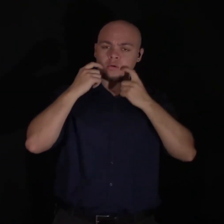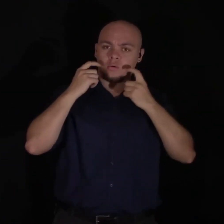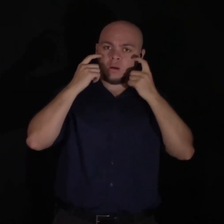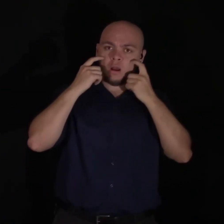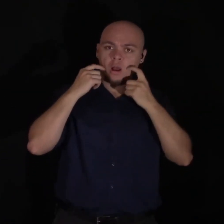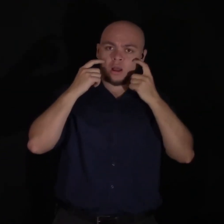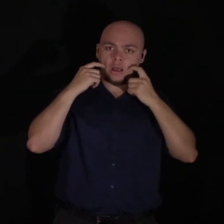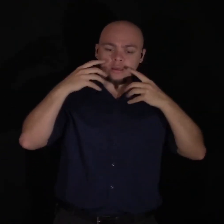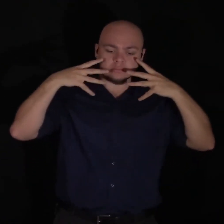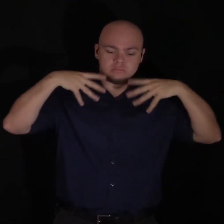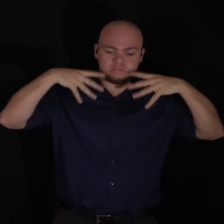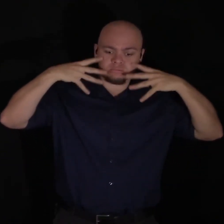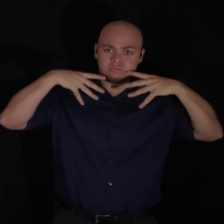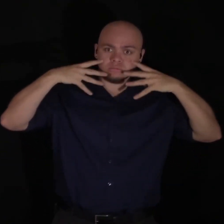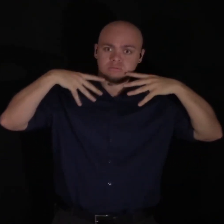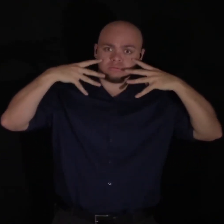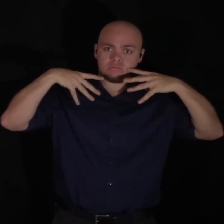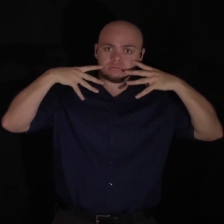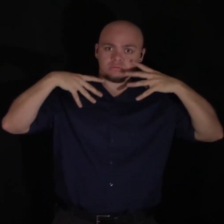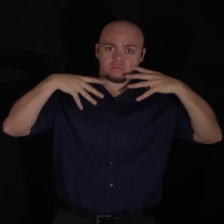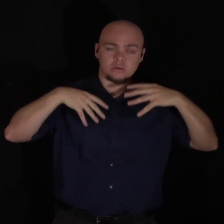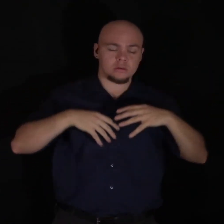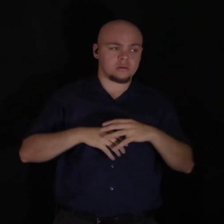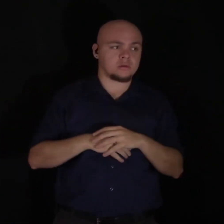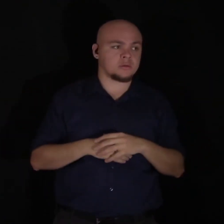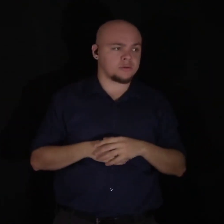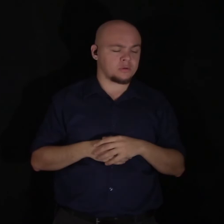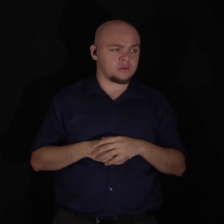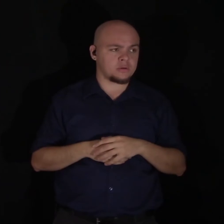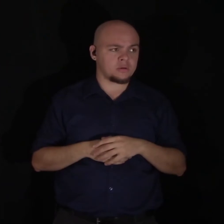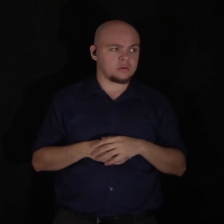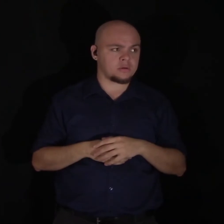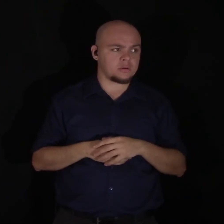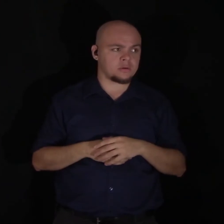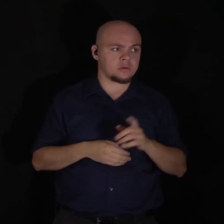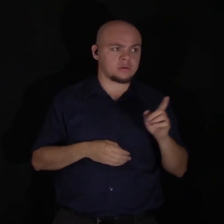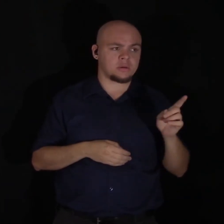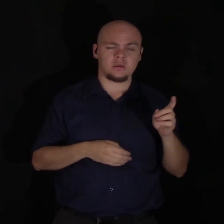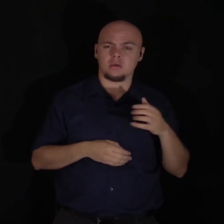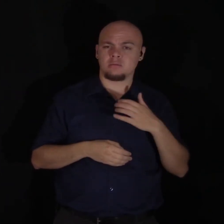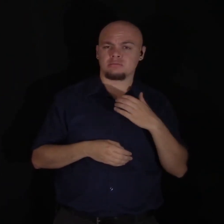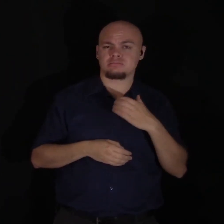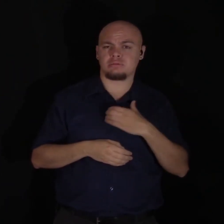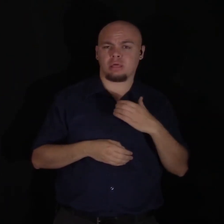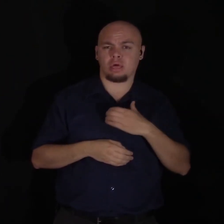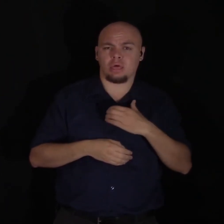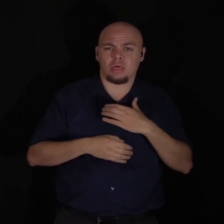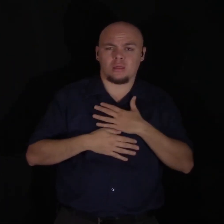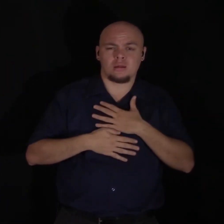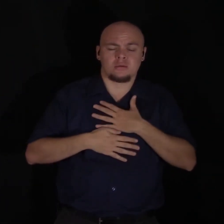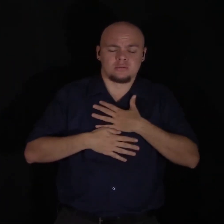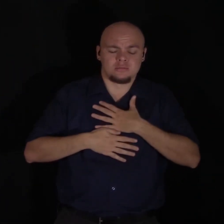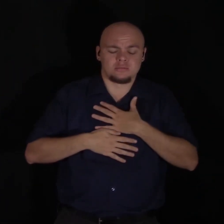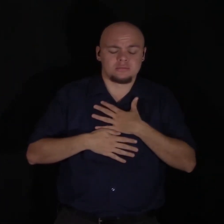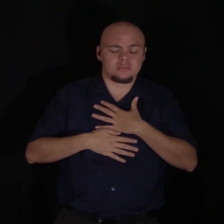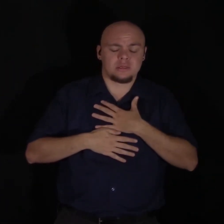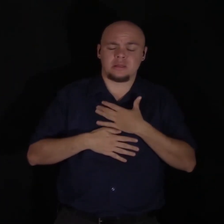fast from between his fingers. A groan burst from his heaving breast. I